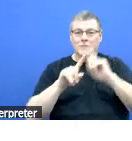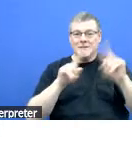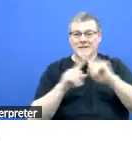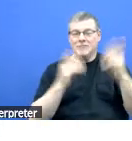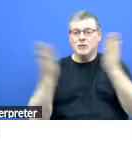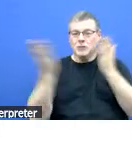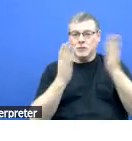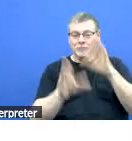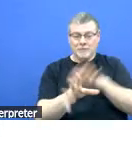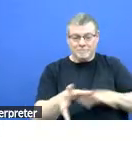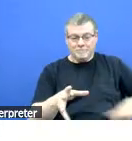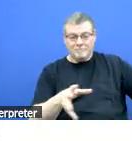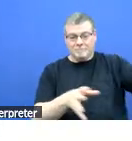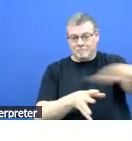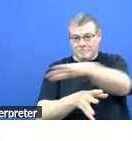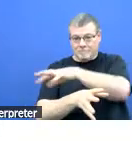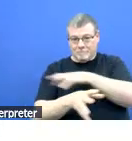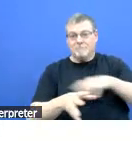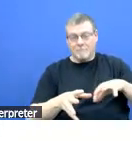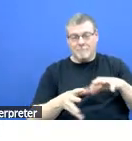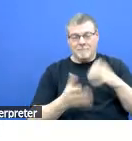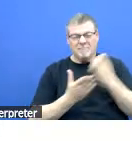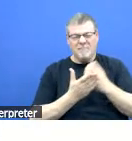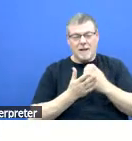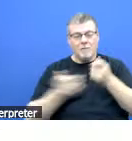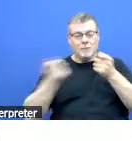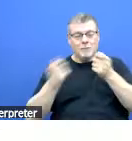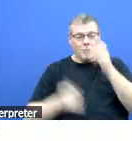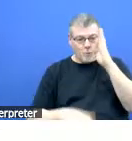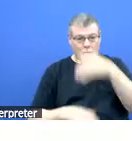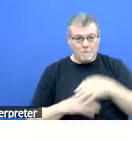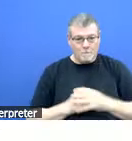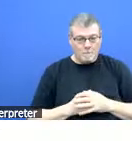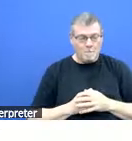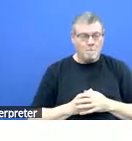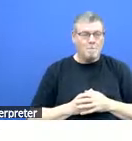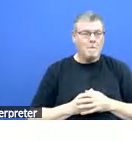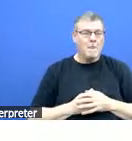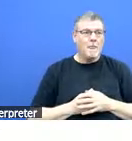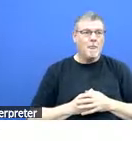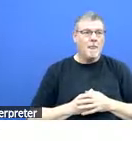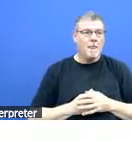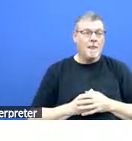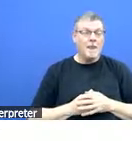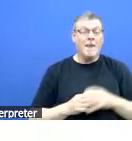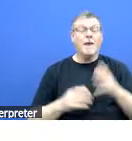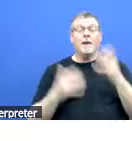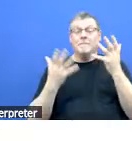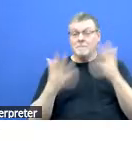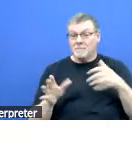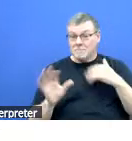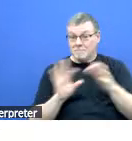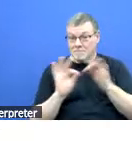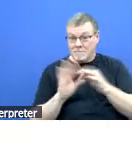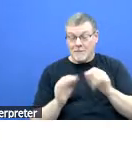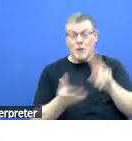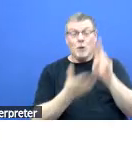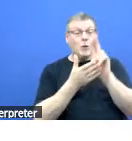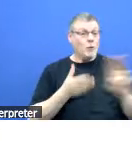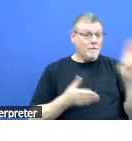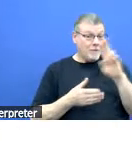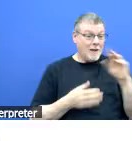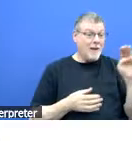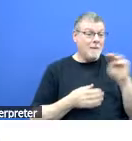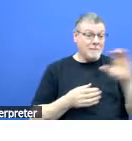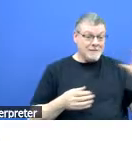commercial outlets. It will be an economic driver. As mentioned, both Mary Cariola and the university will be subject